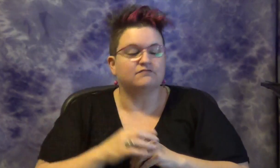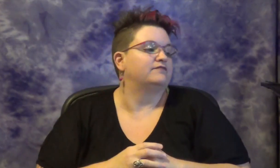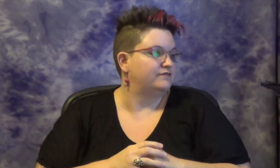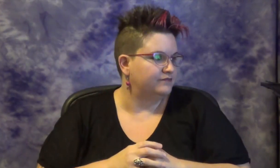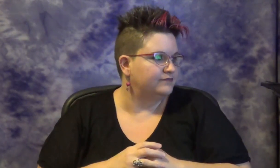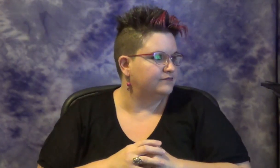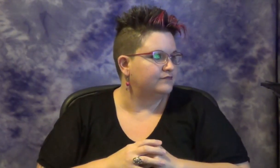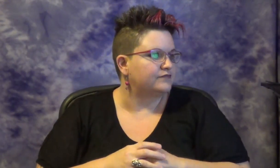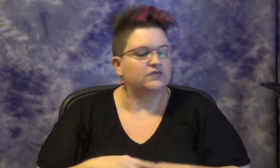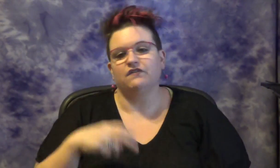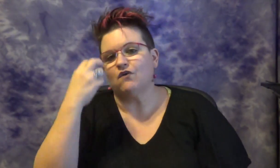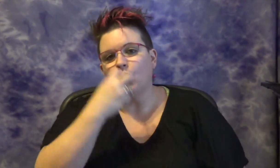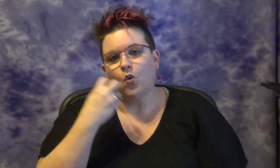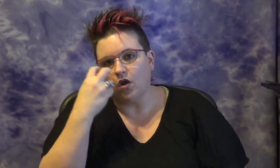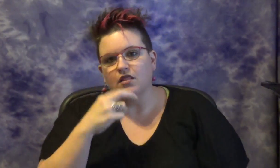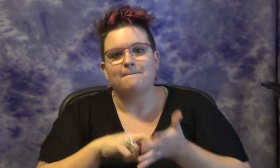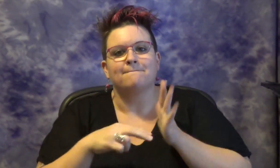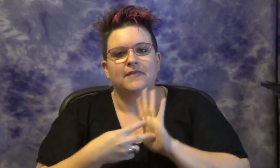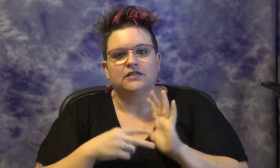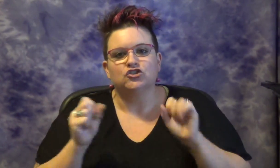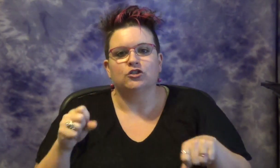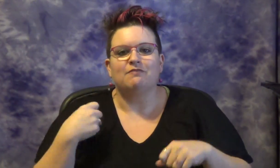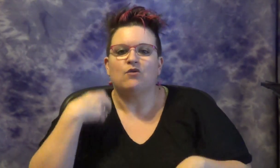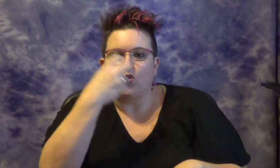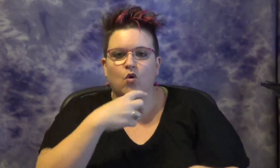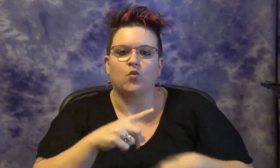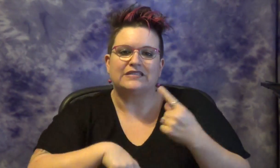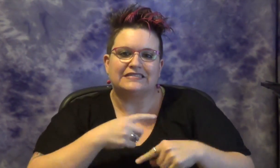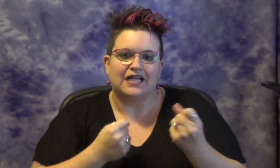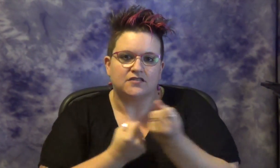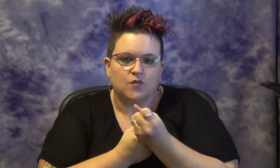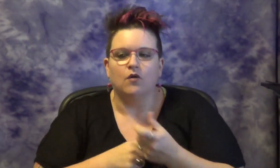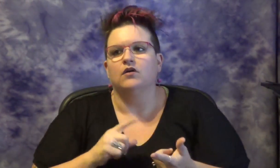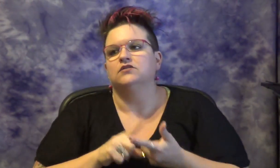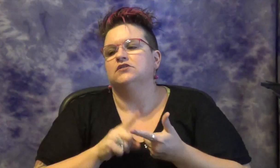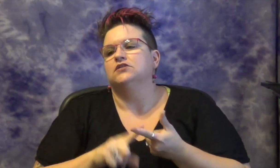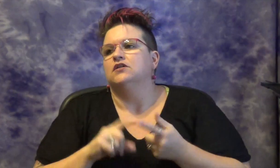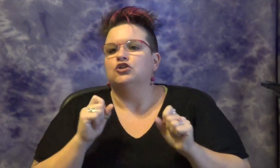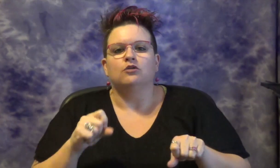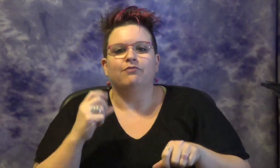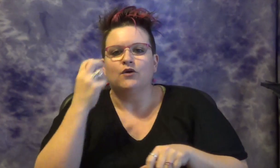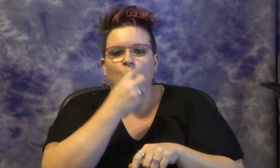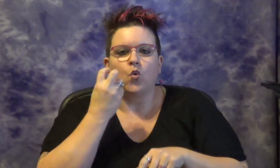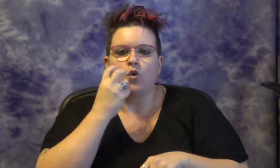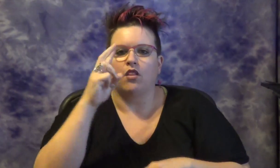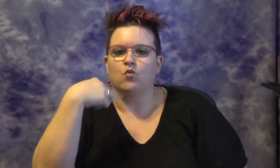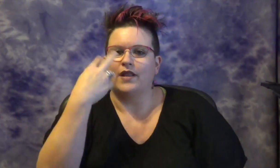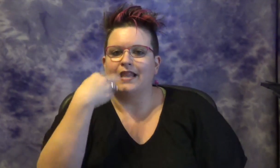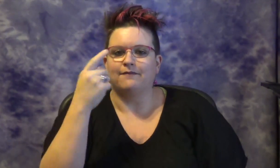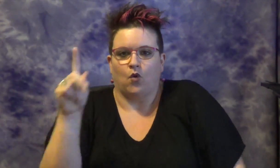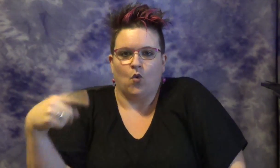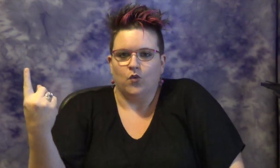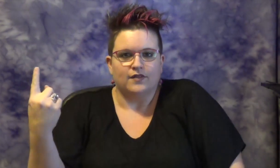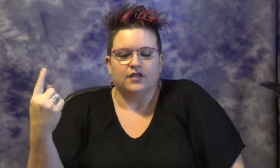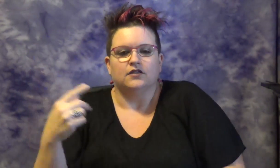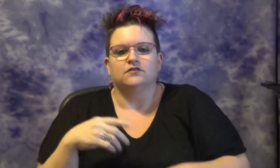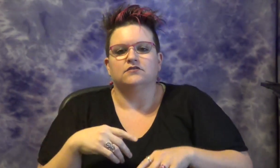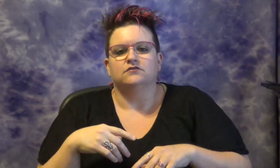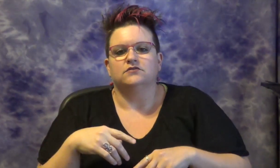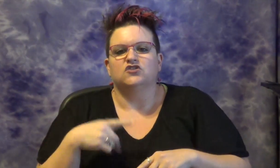to communicate more gesturally. Then you also have an oral deaf person. They could have oral with sign support, or they